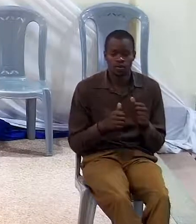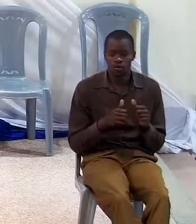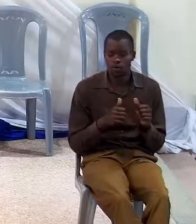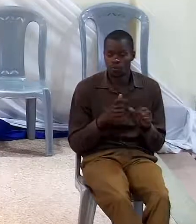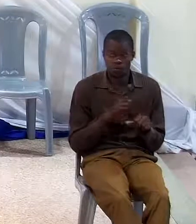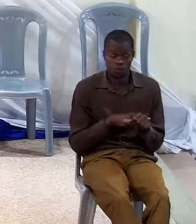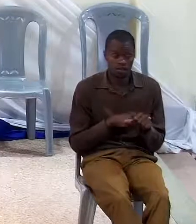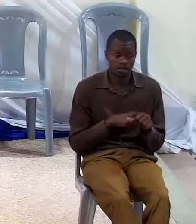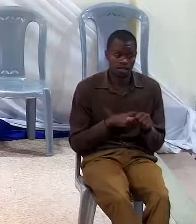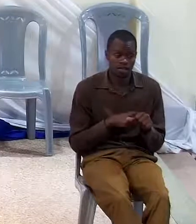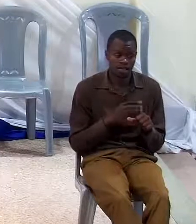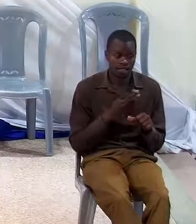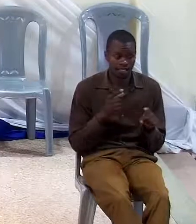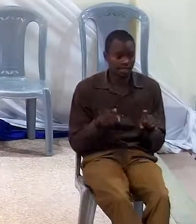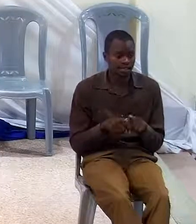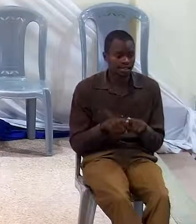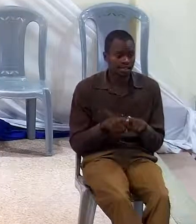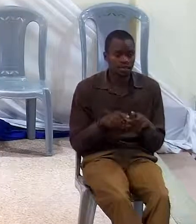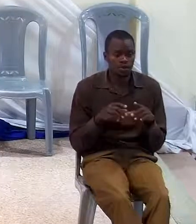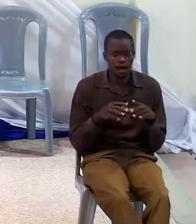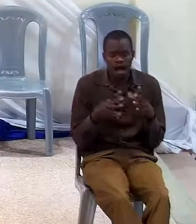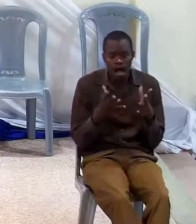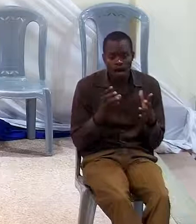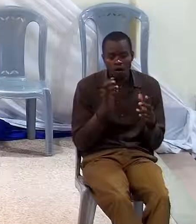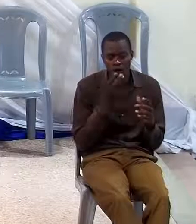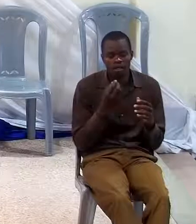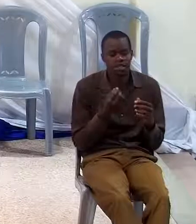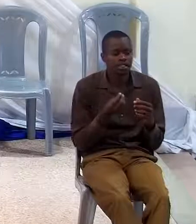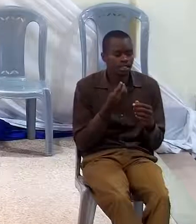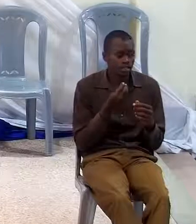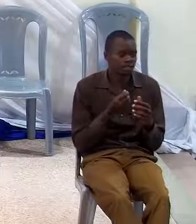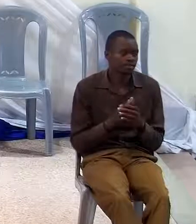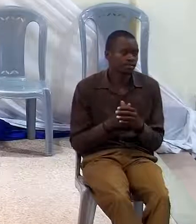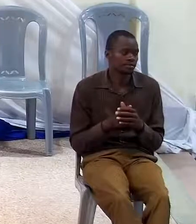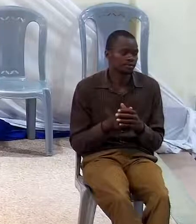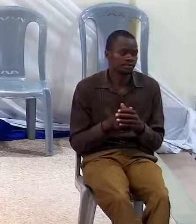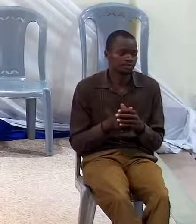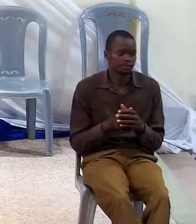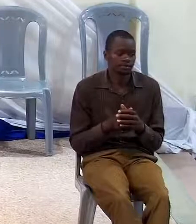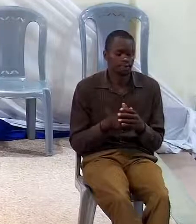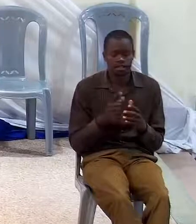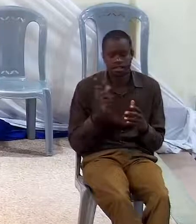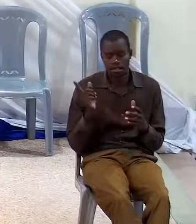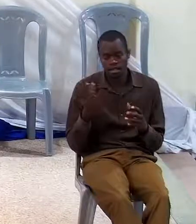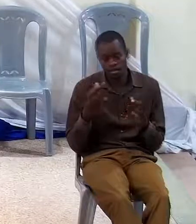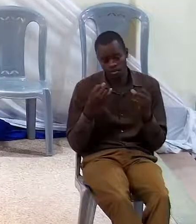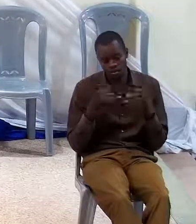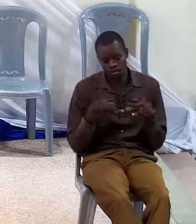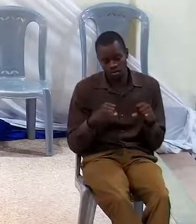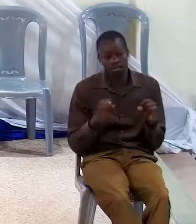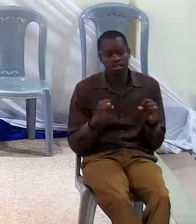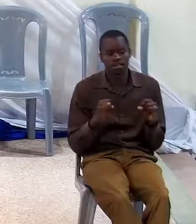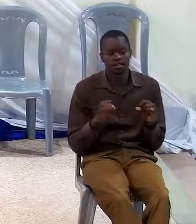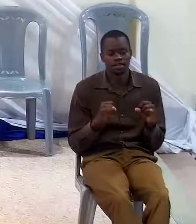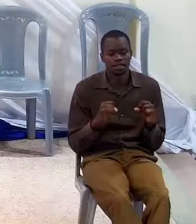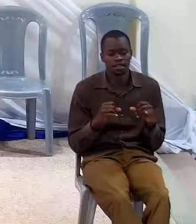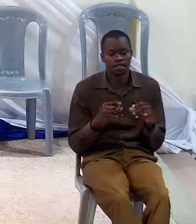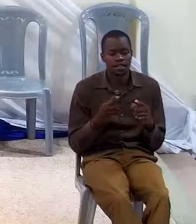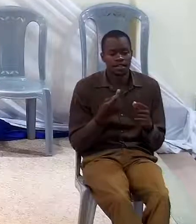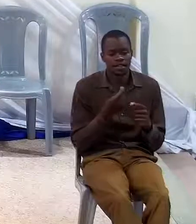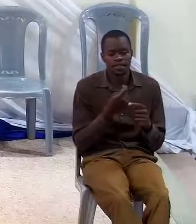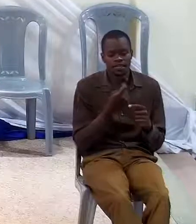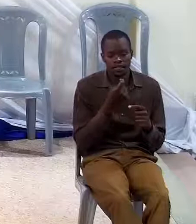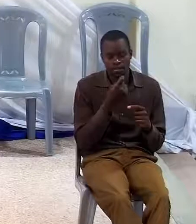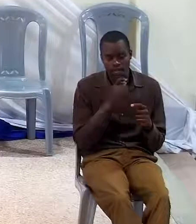eat. Now I want to address the how of eating what we